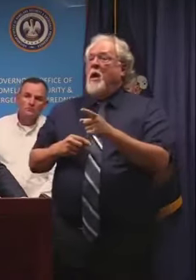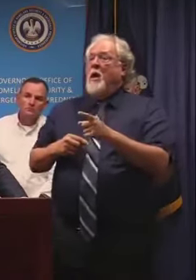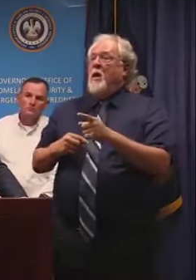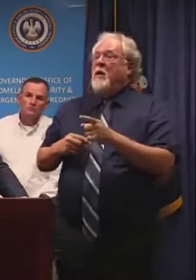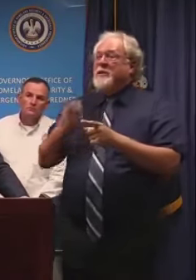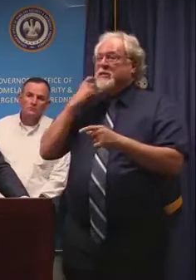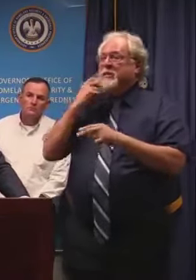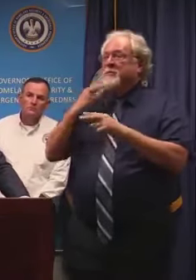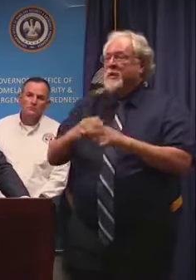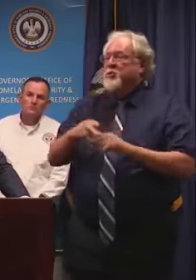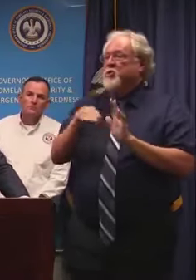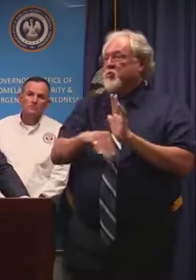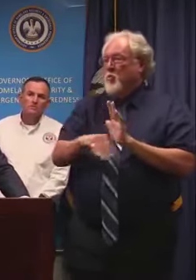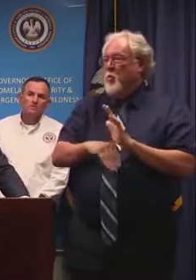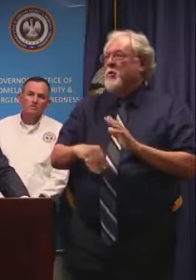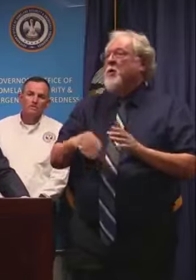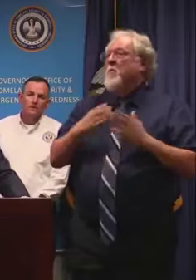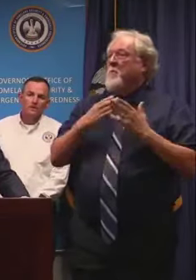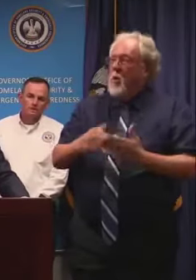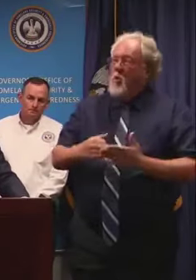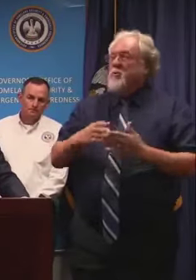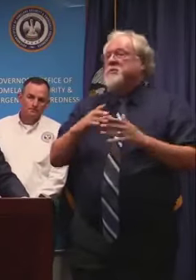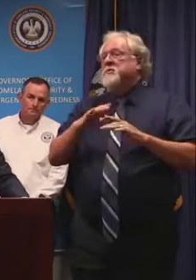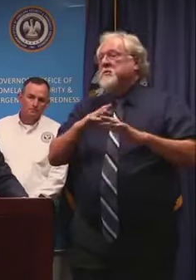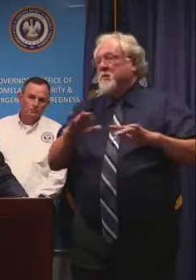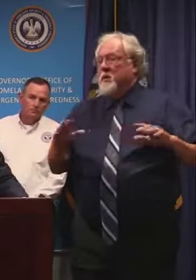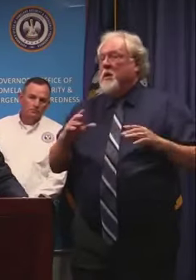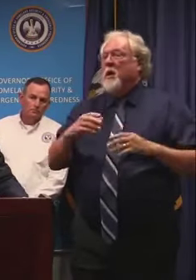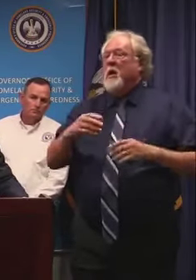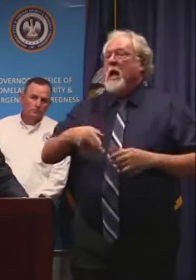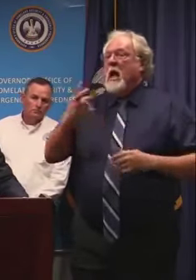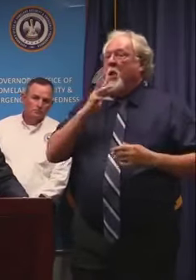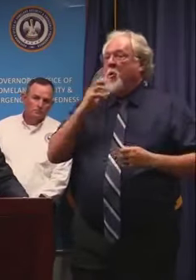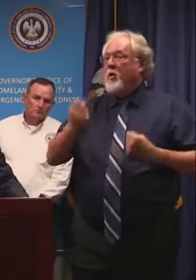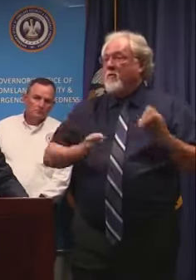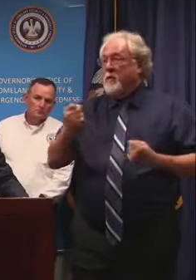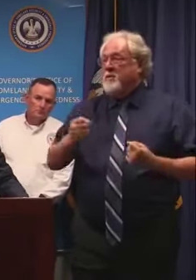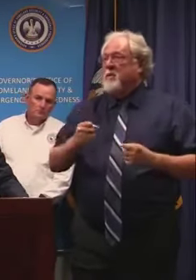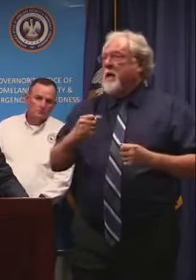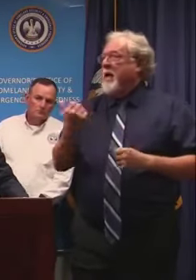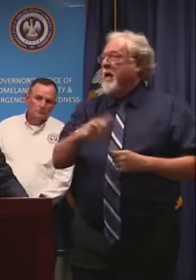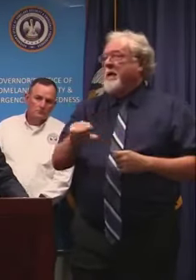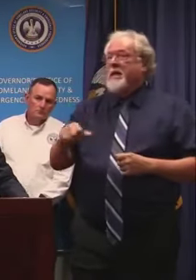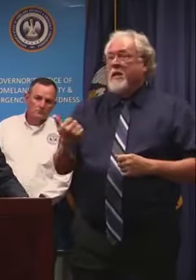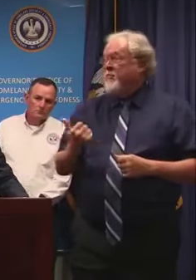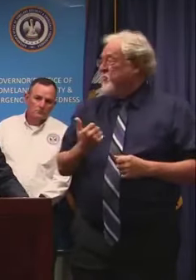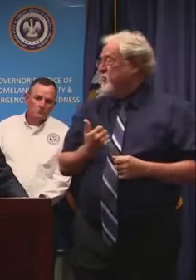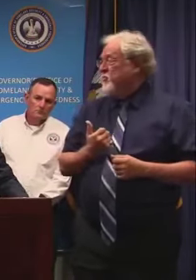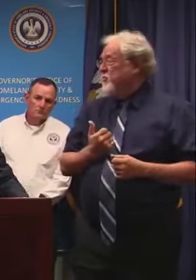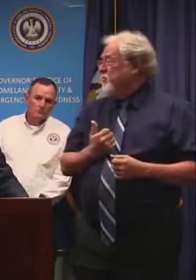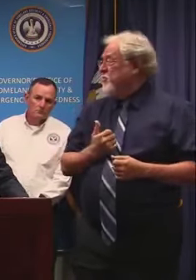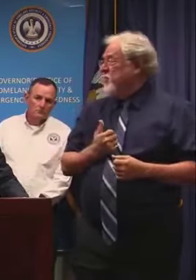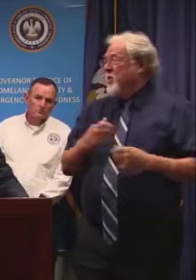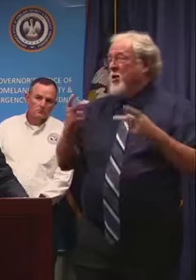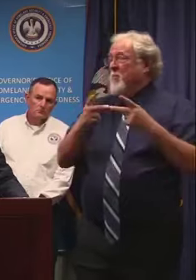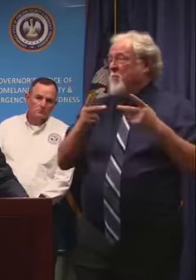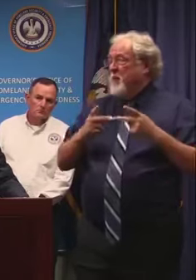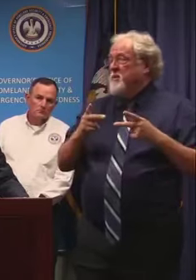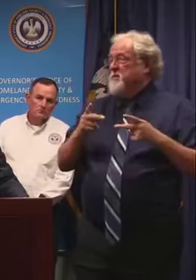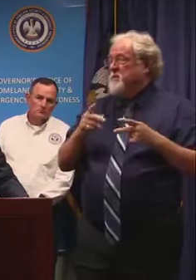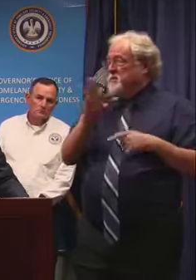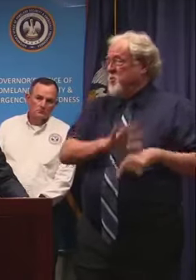just mentioned New Orleans, obviously, the boats and high water vehicles there. Are there any other spots just to map